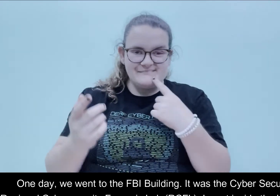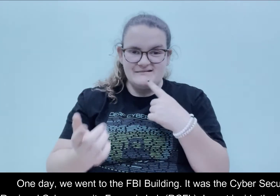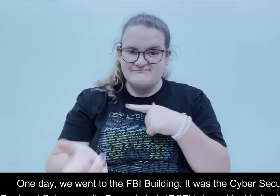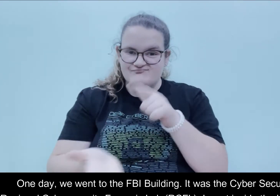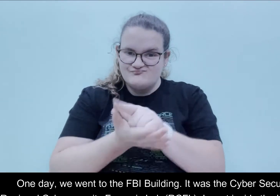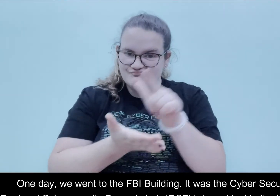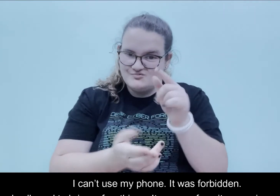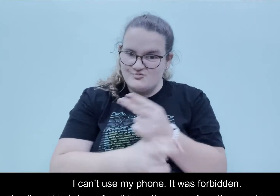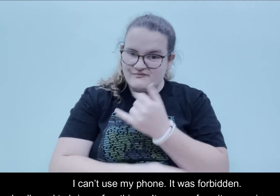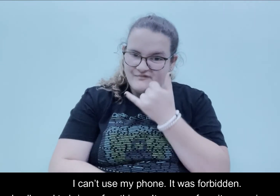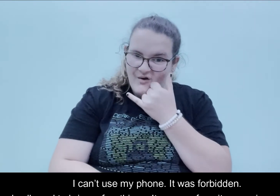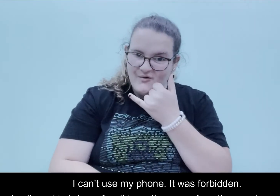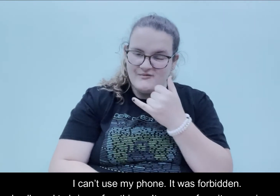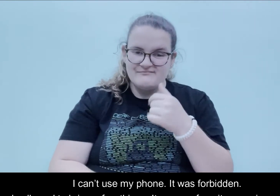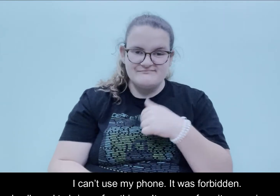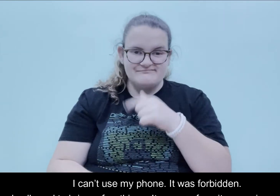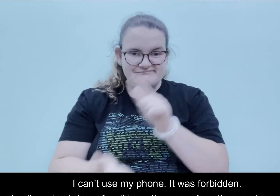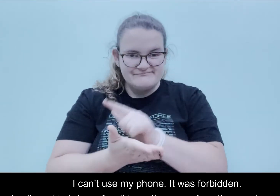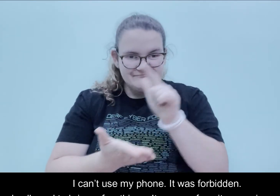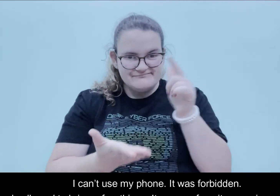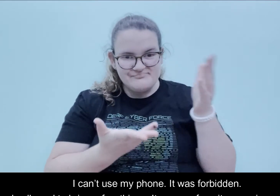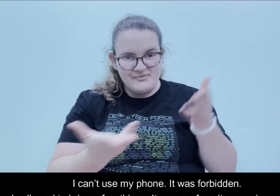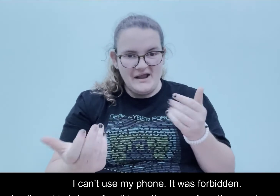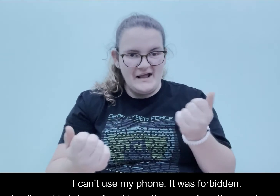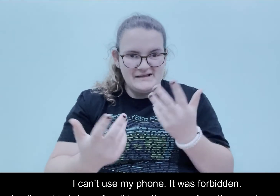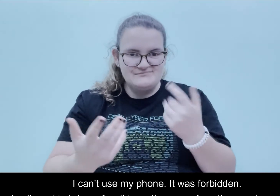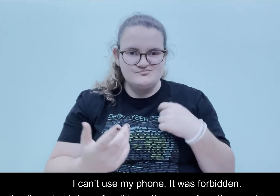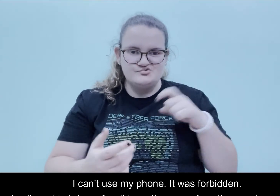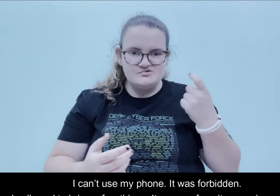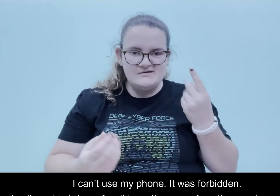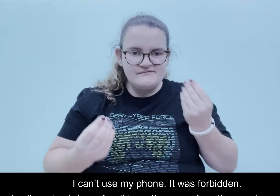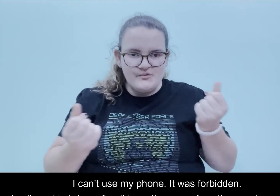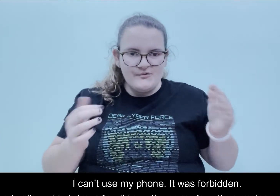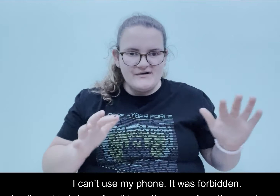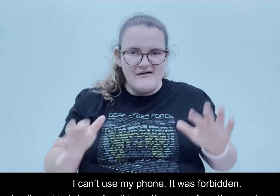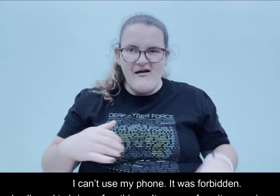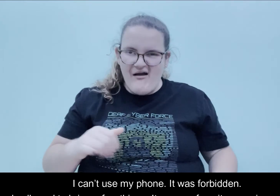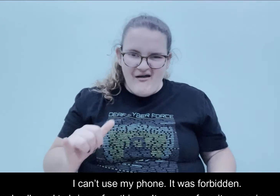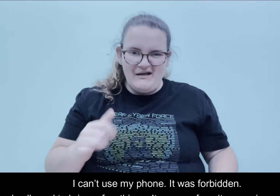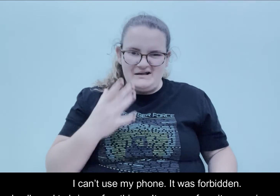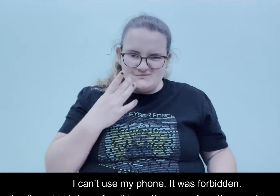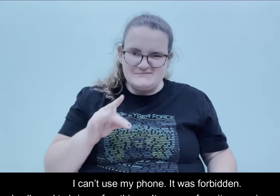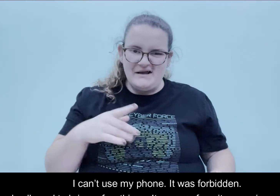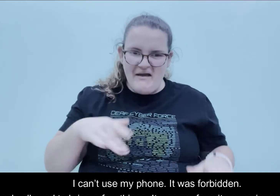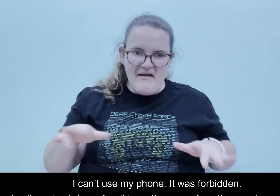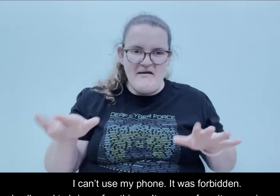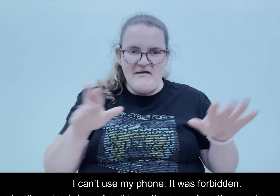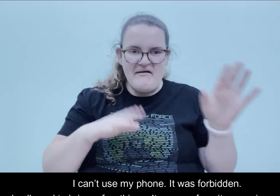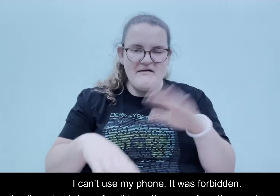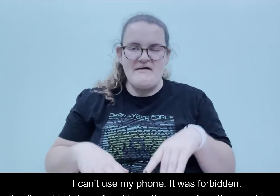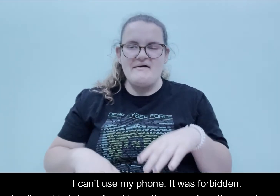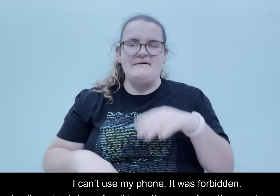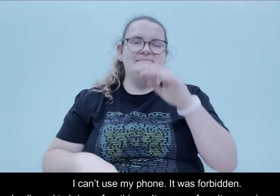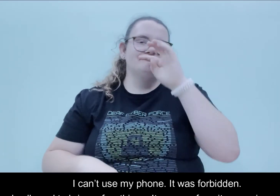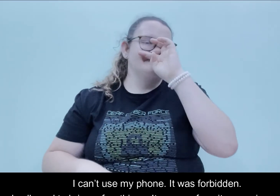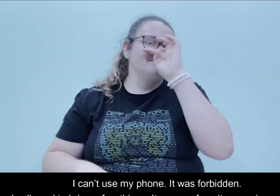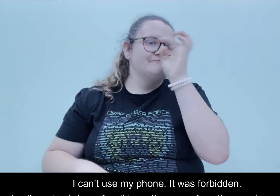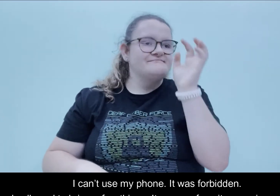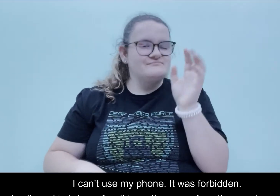that? So we went inside, and it was forbidden, illegal to bring in your phones, to bring in anything. And I was